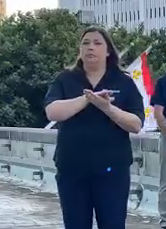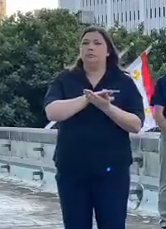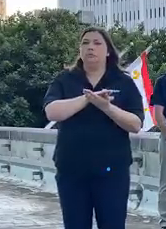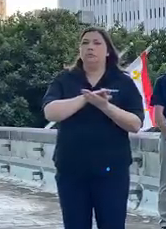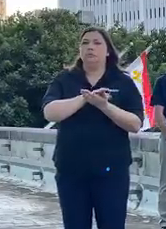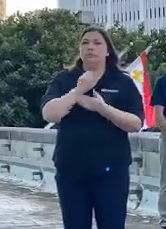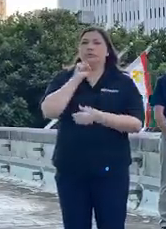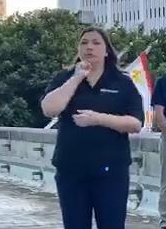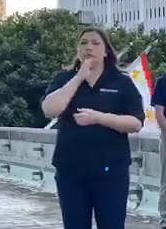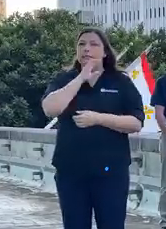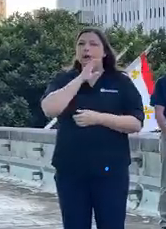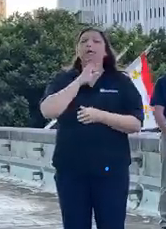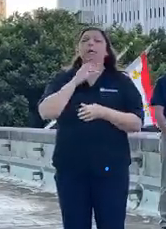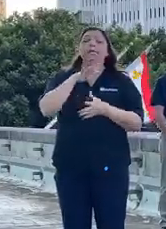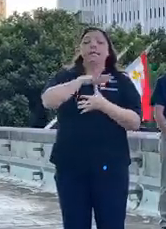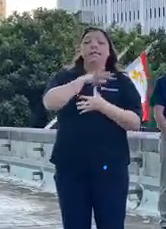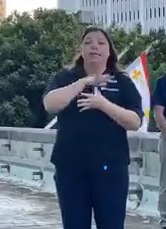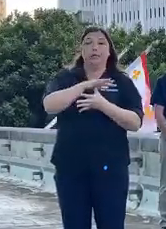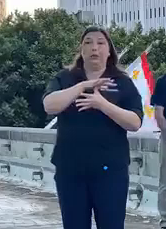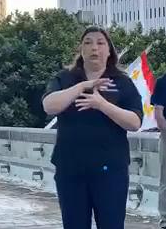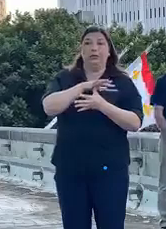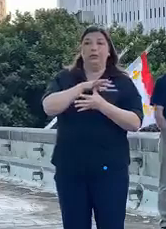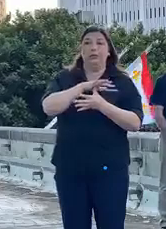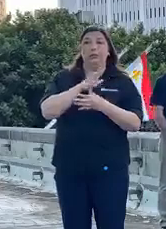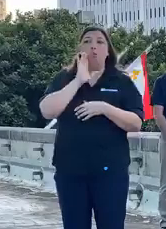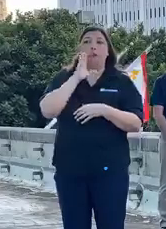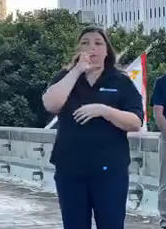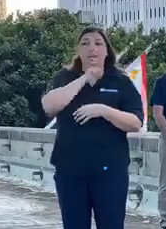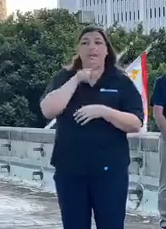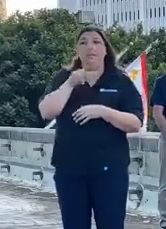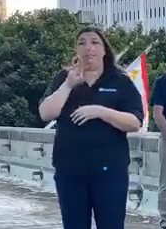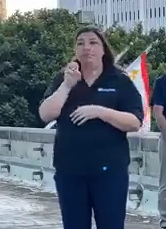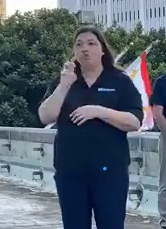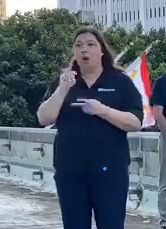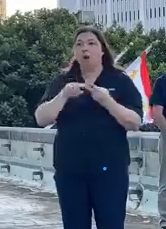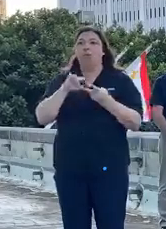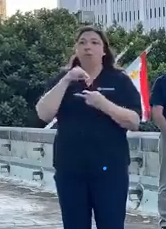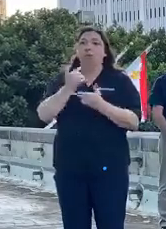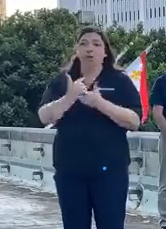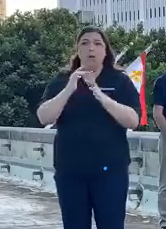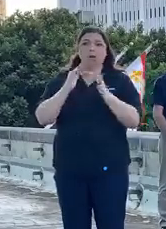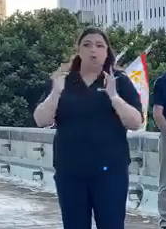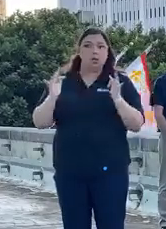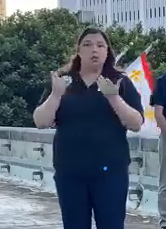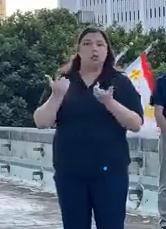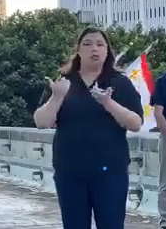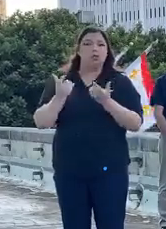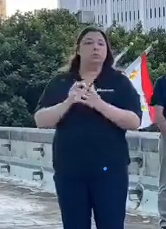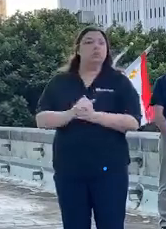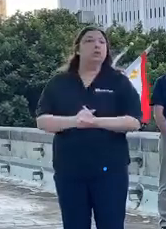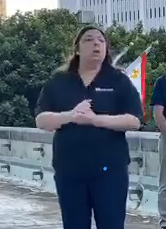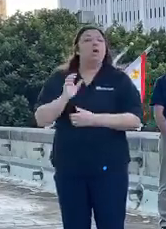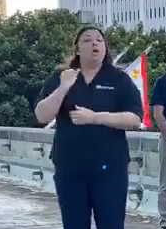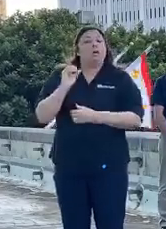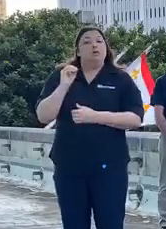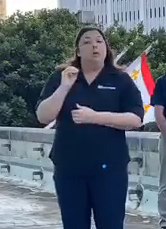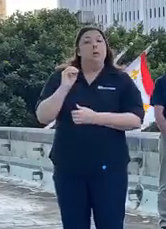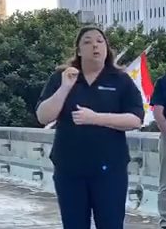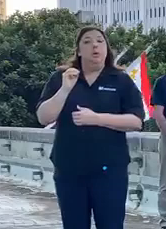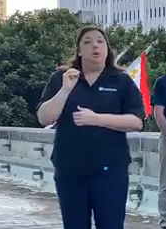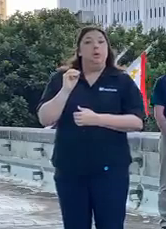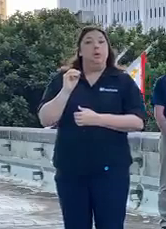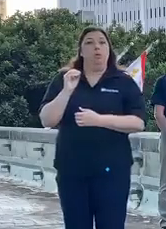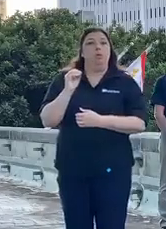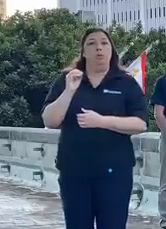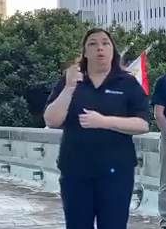seniors are going to miss out on prom, graduation. What are your thoughts on this? And do you know if the seniors were receiving the promise of the man? So one of the things I